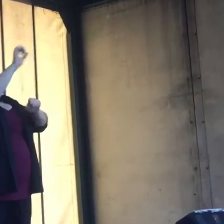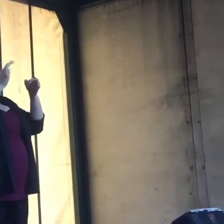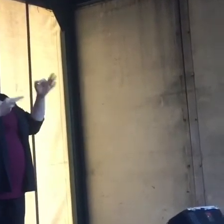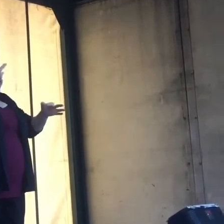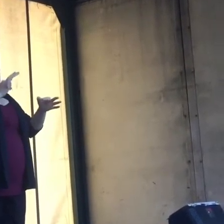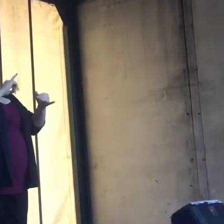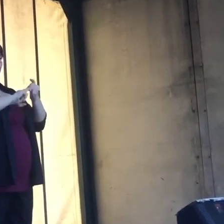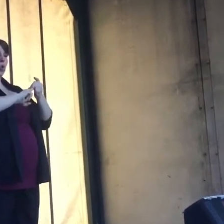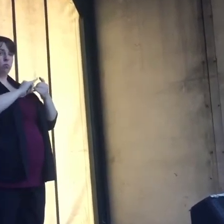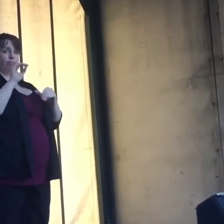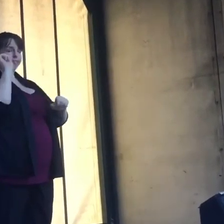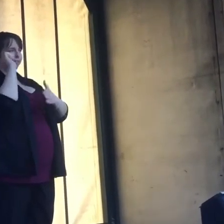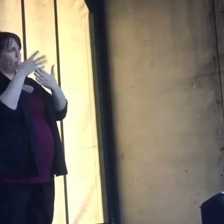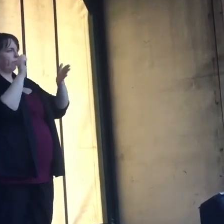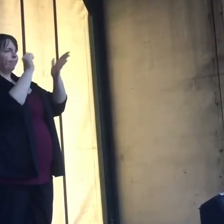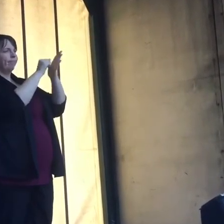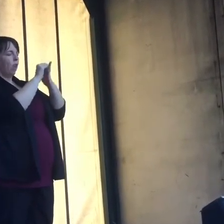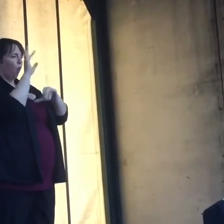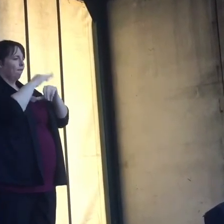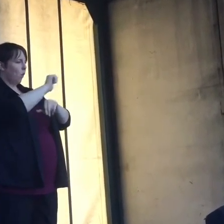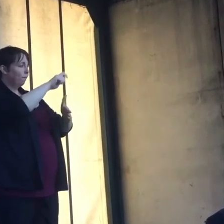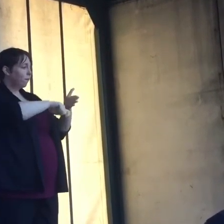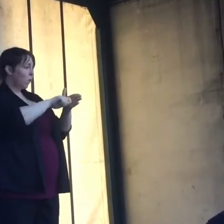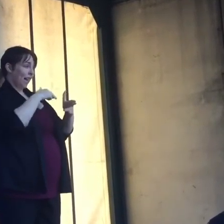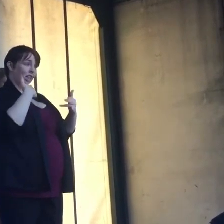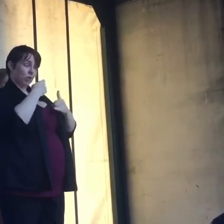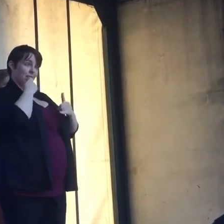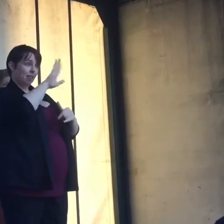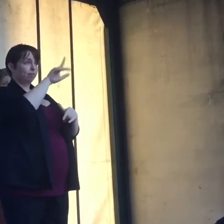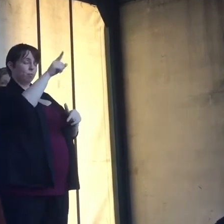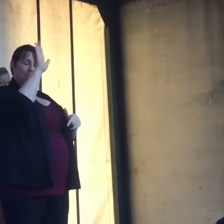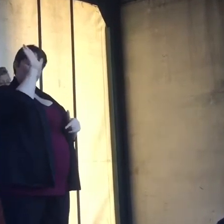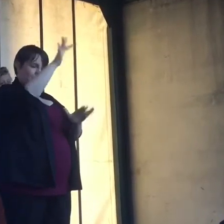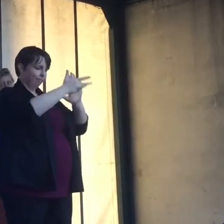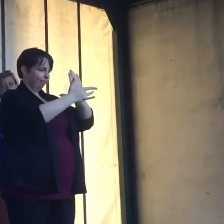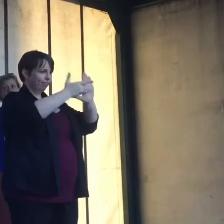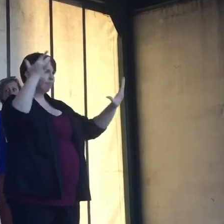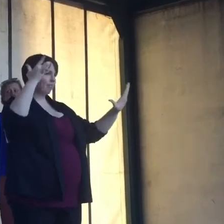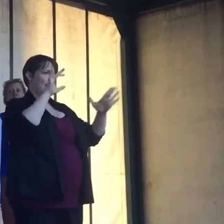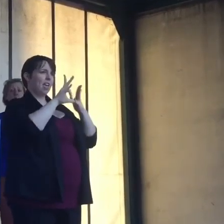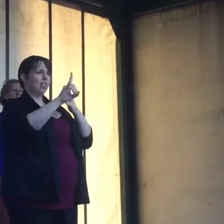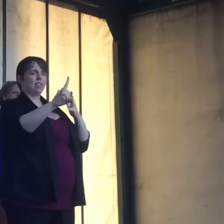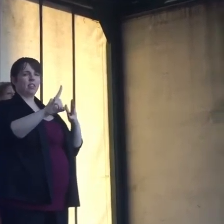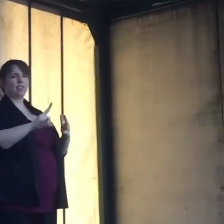will be looking here for your vote next year that they must repeal the Eighth Amendment.